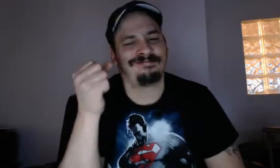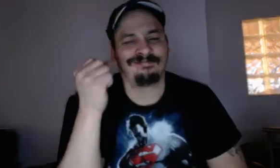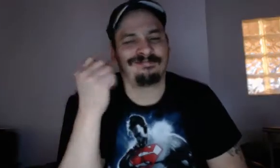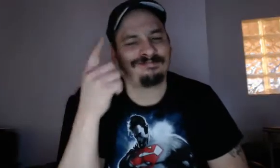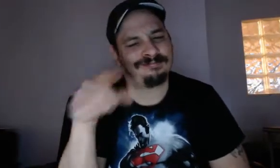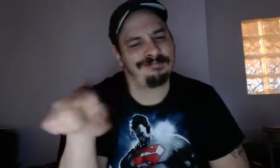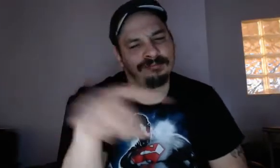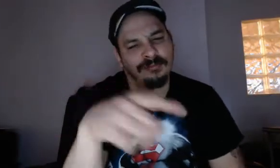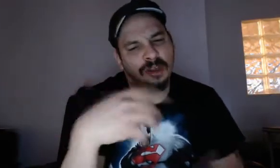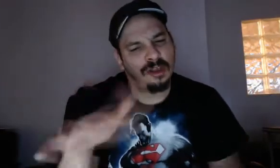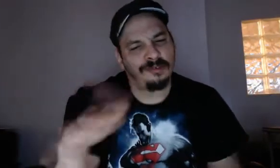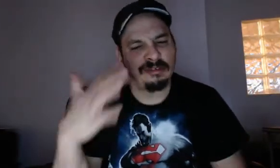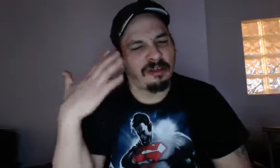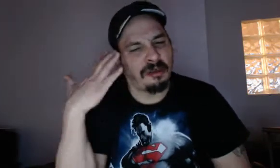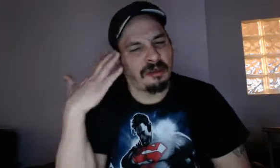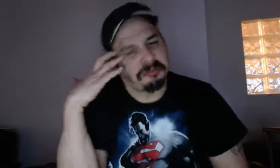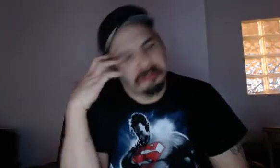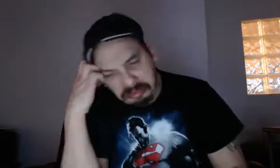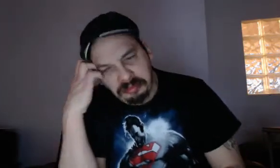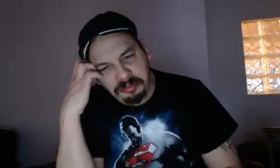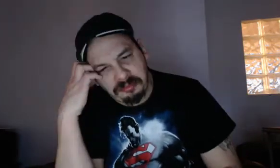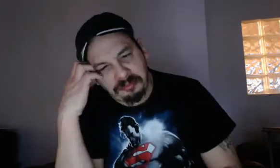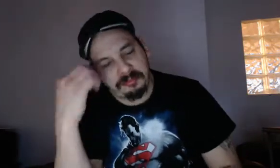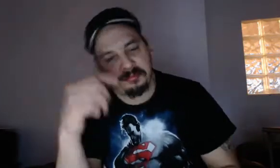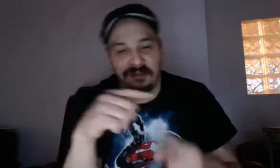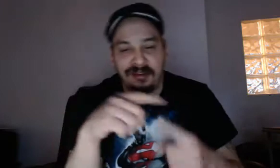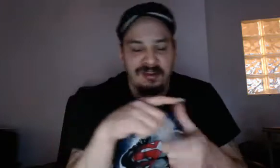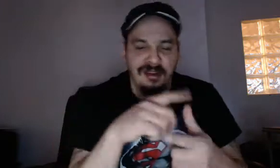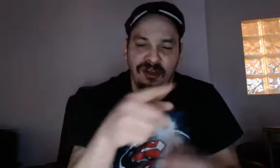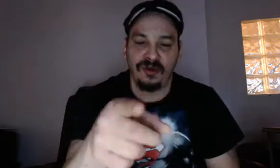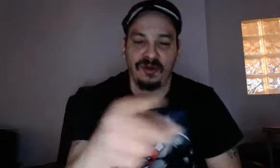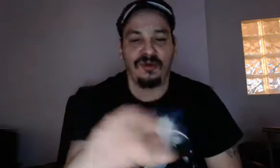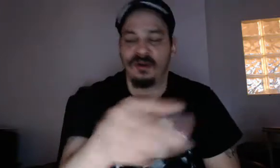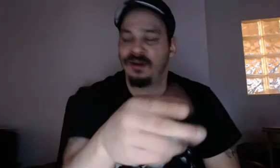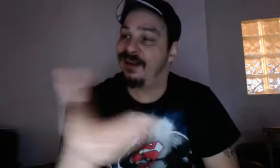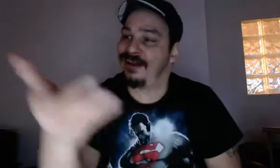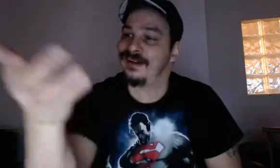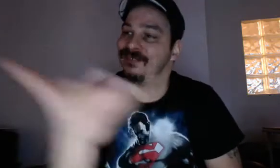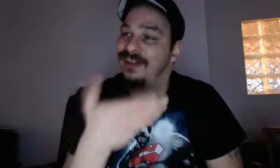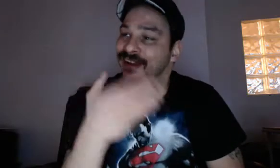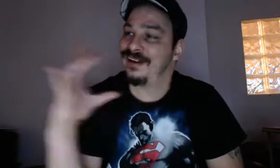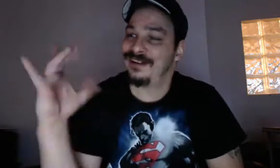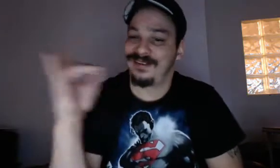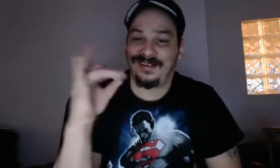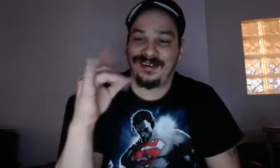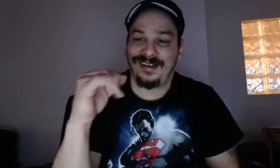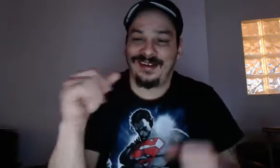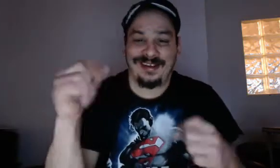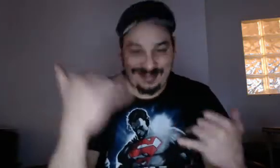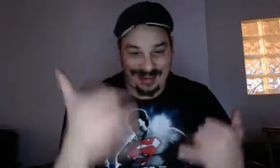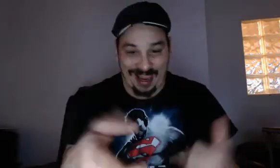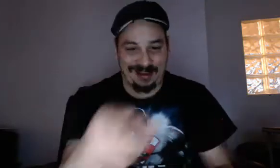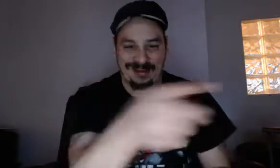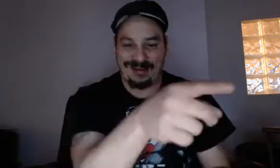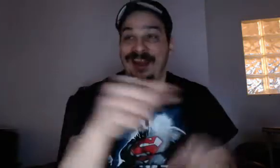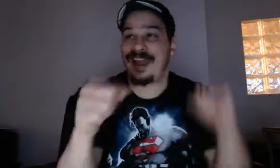chances, third chances, not give up on him. You heard him talk about the outrage that should surround the statistics for young men of color.